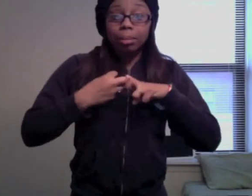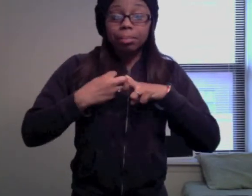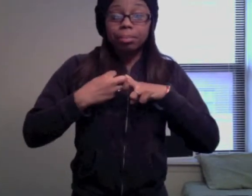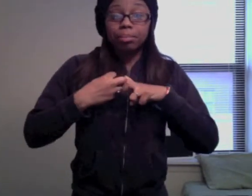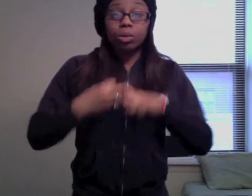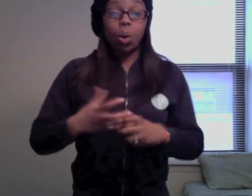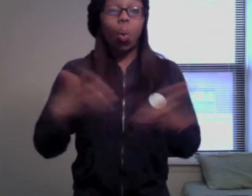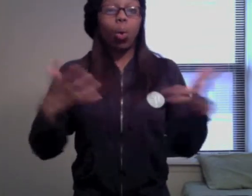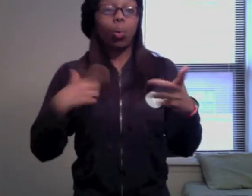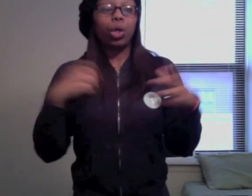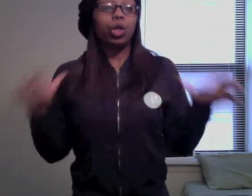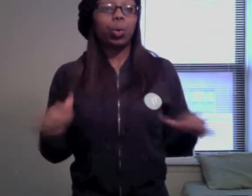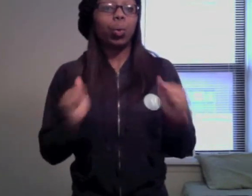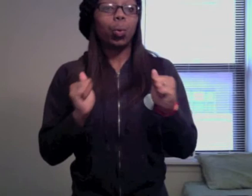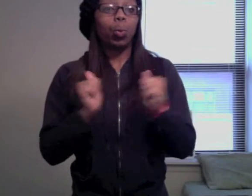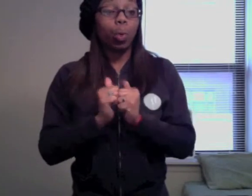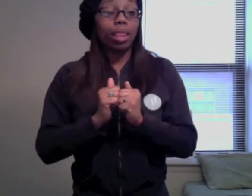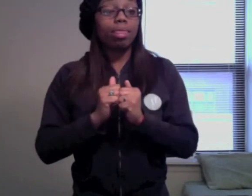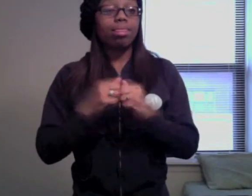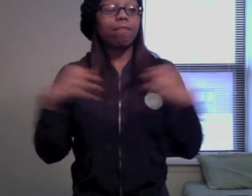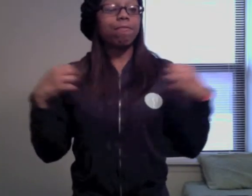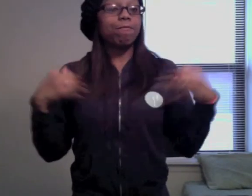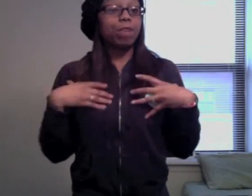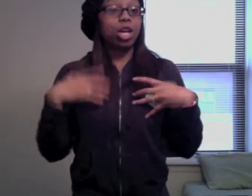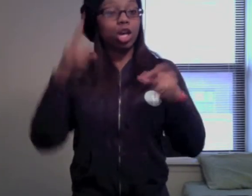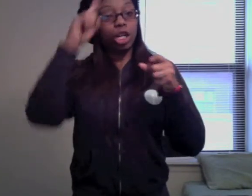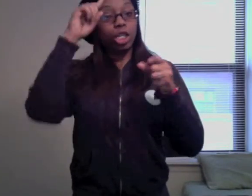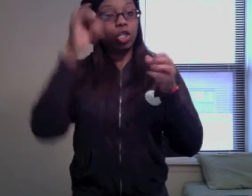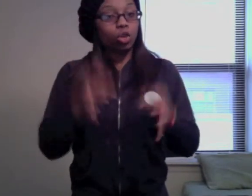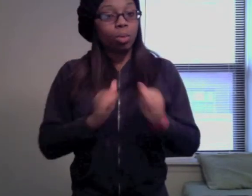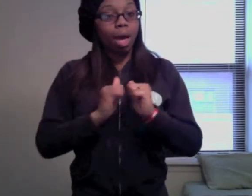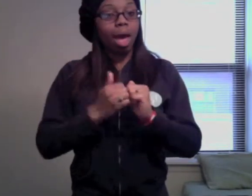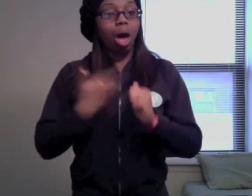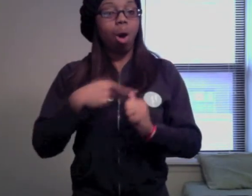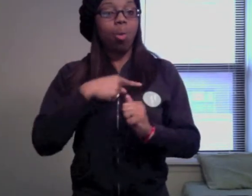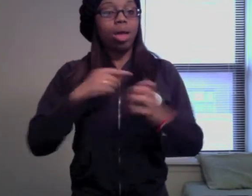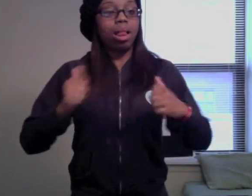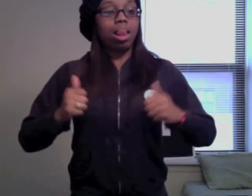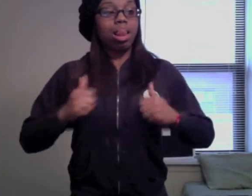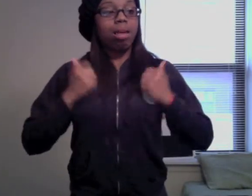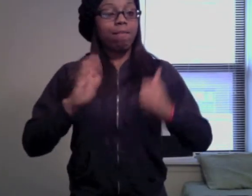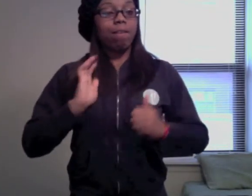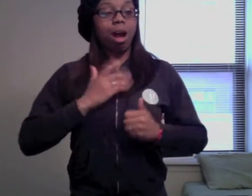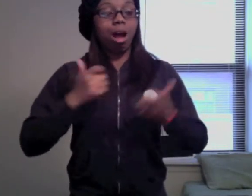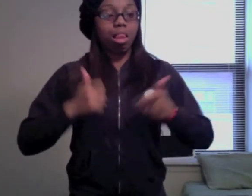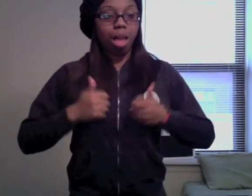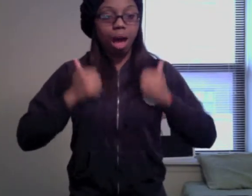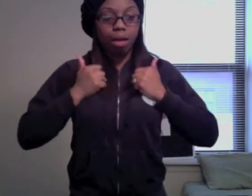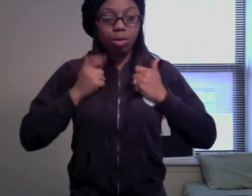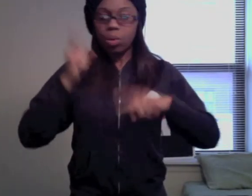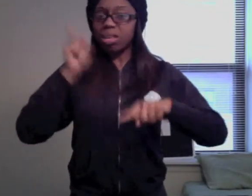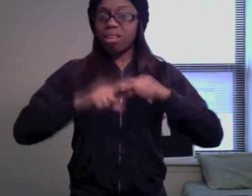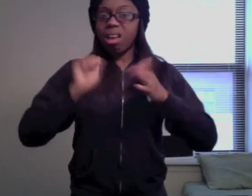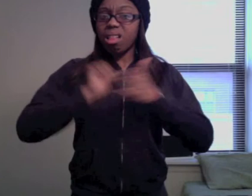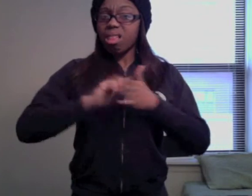with the fear is what determines how we live our lives. Although we can't eliminate fear, we can view it